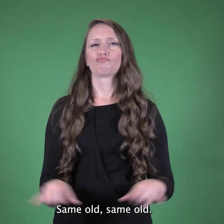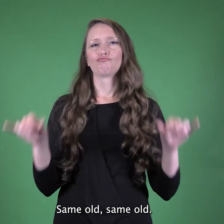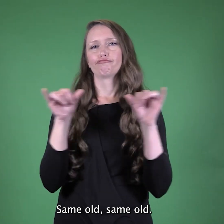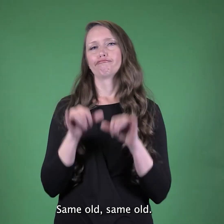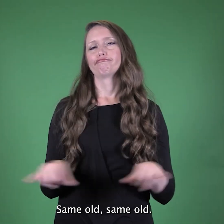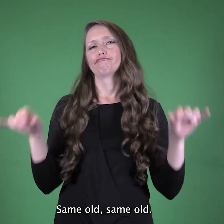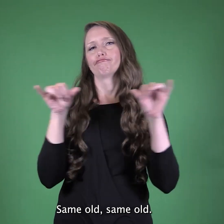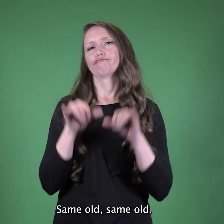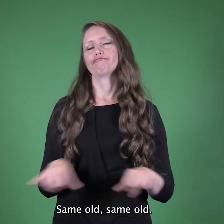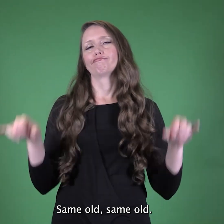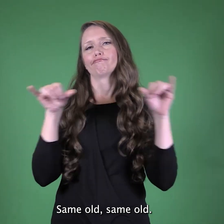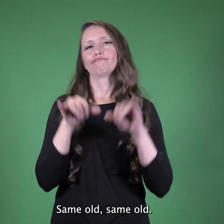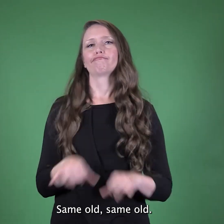Same old, same old.